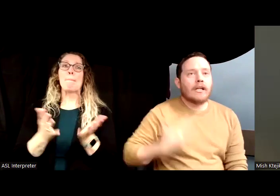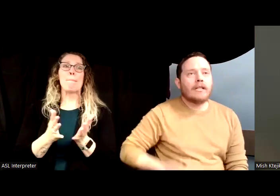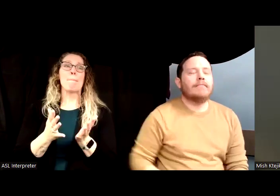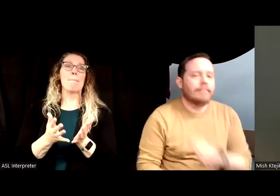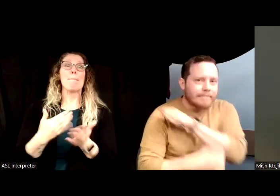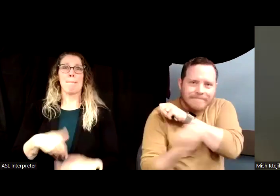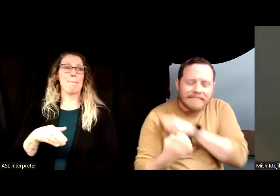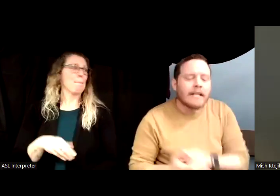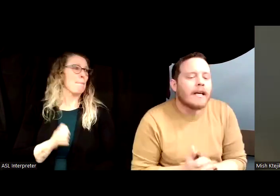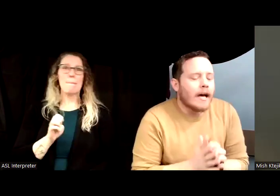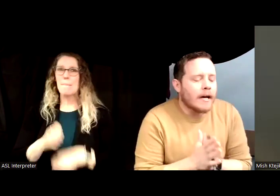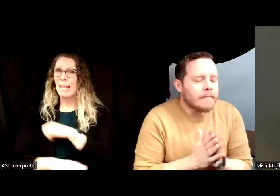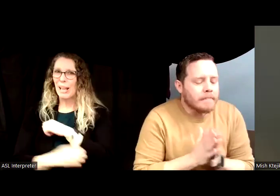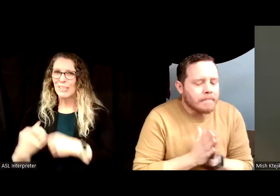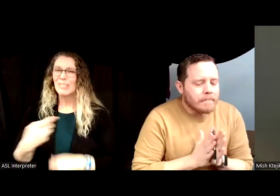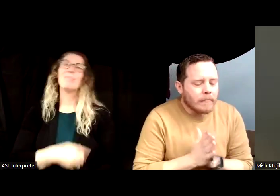Derek.